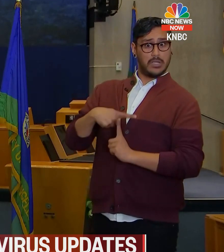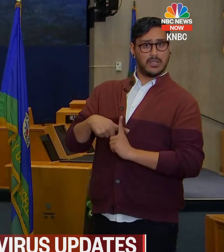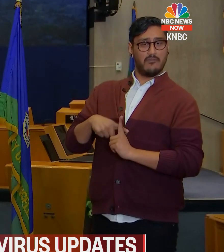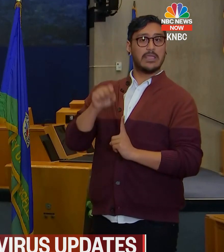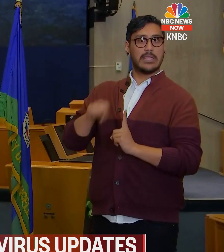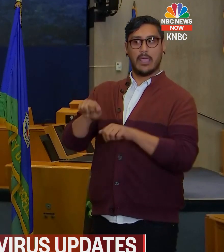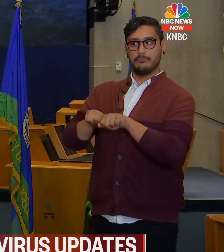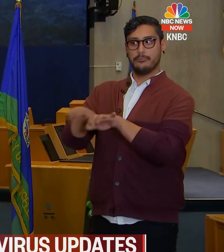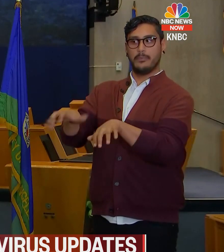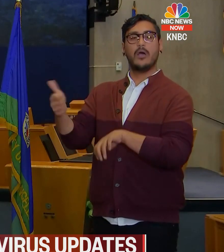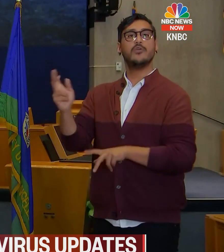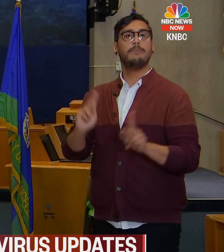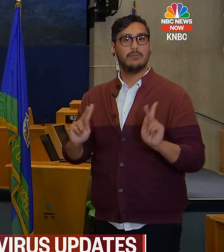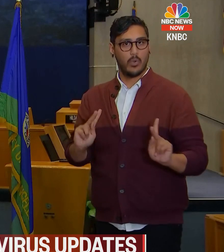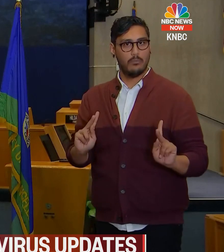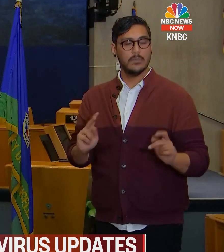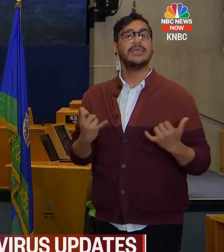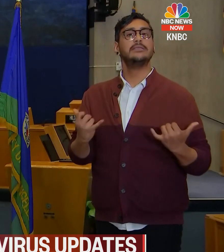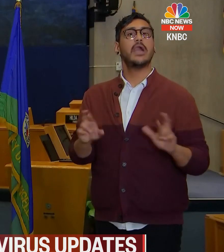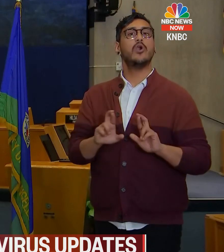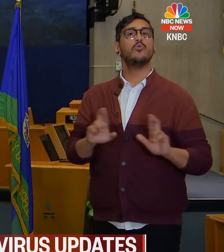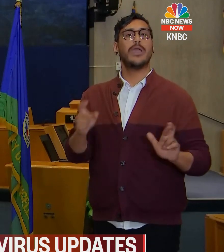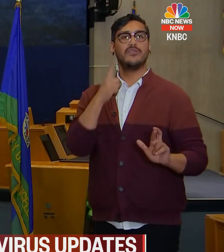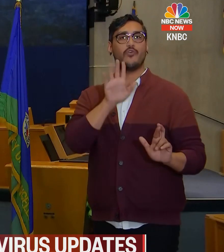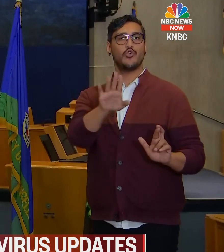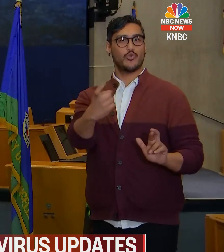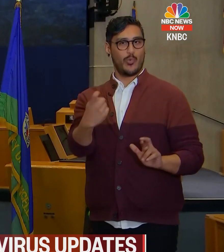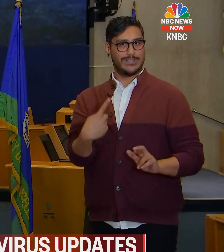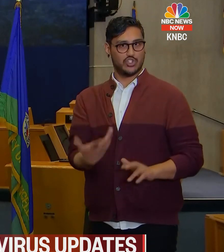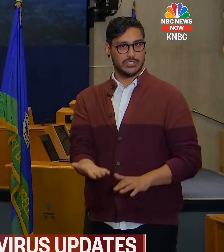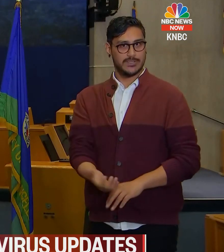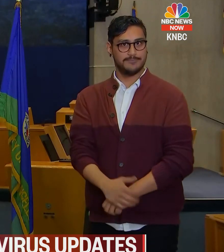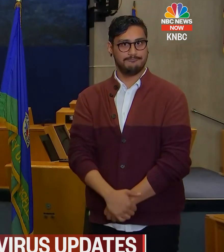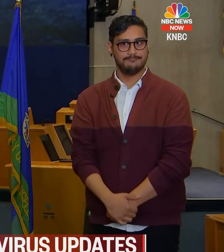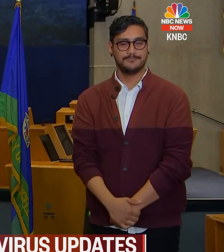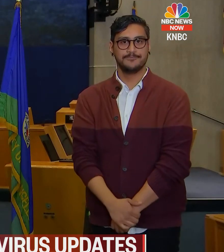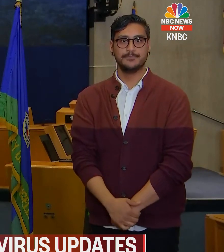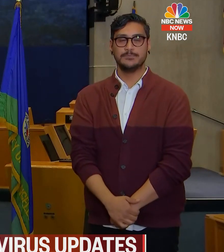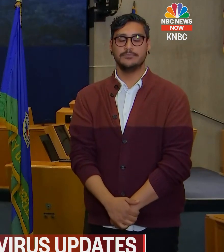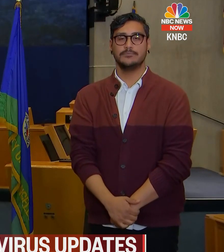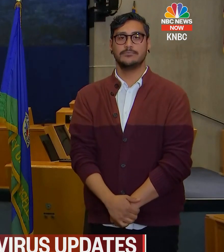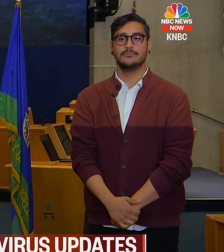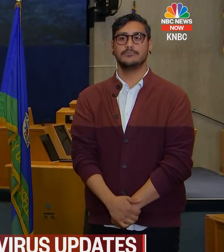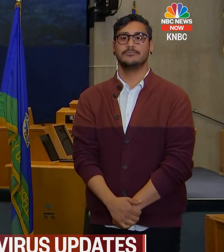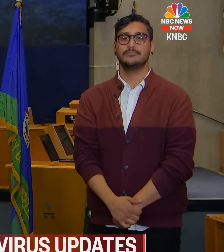become infected. Now we're going to be ready to take your questions.